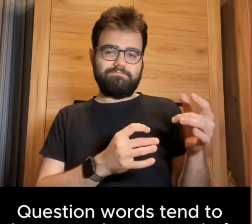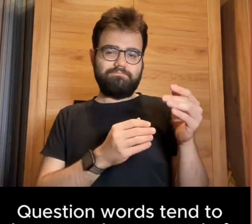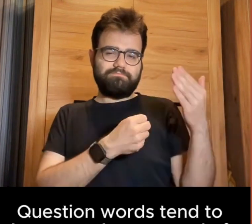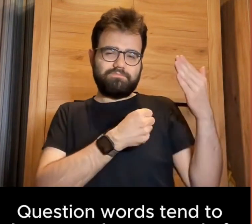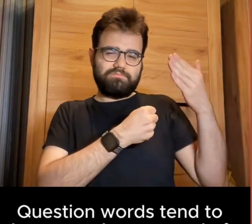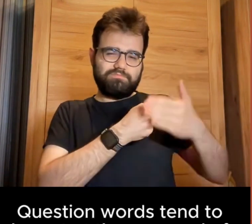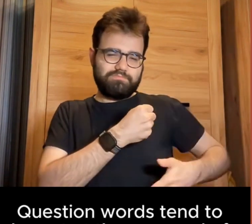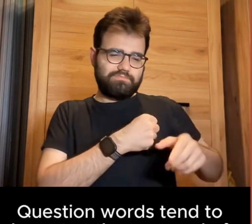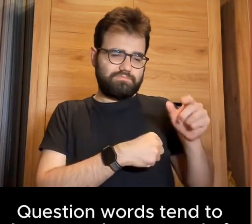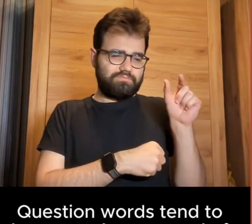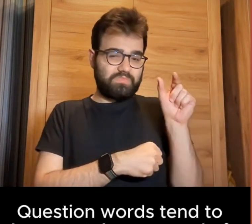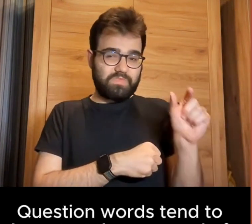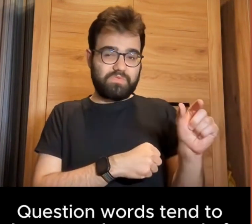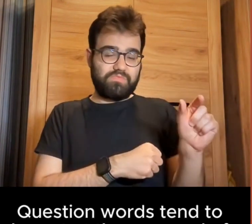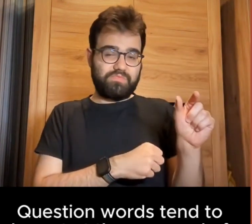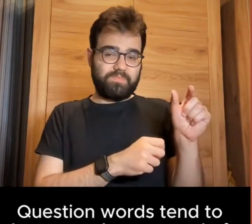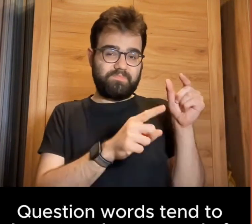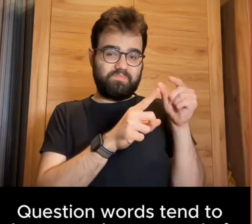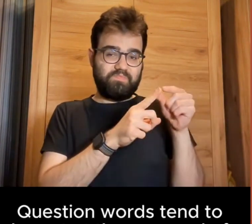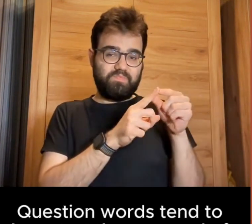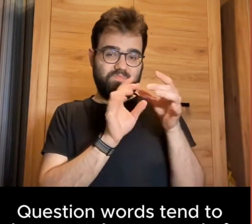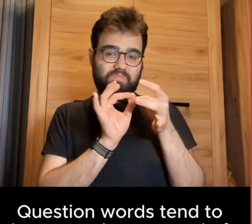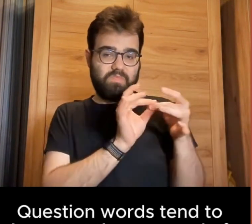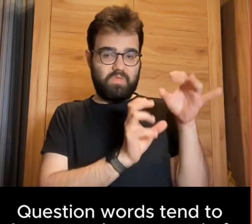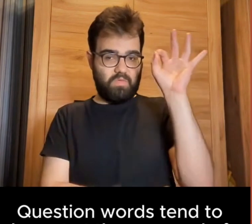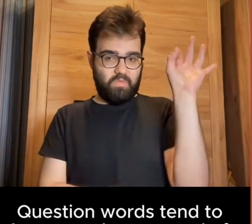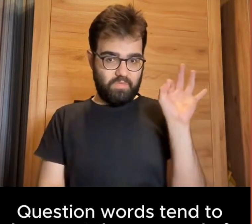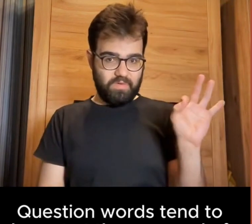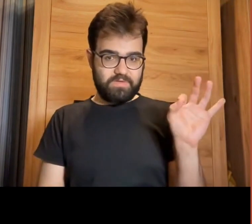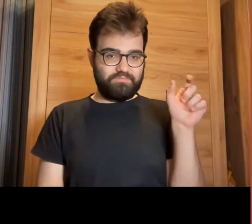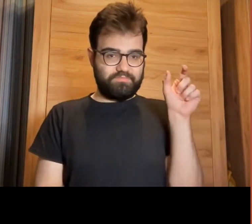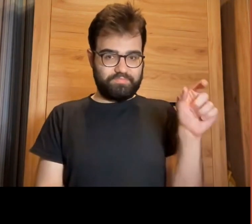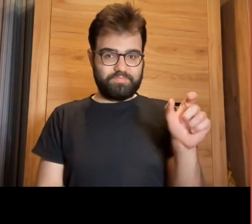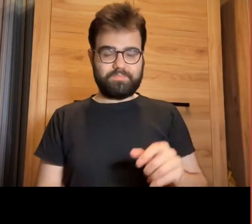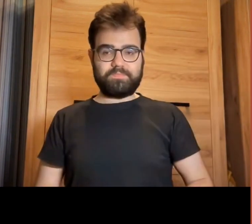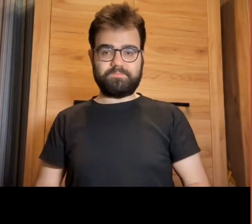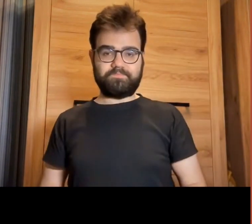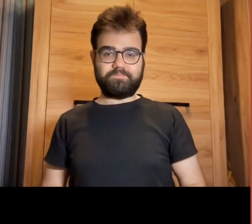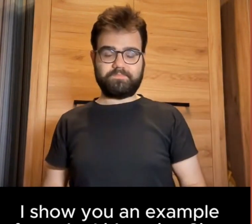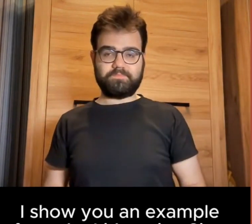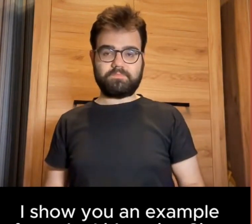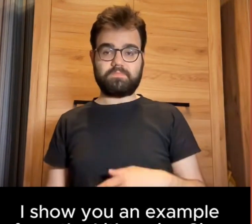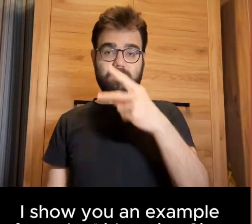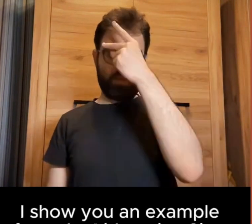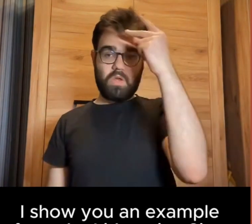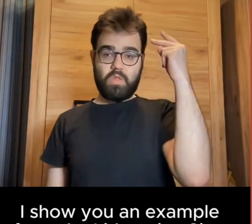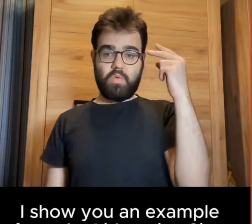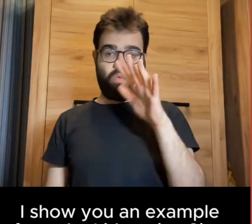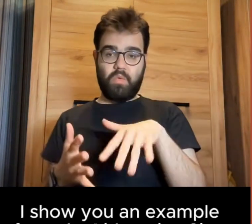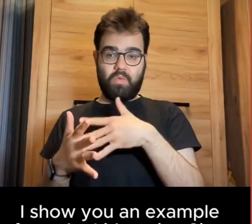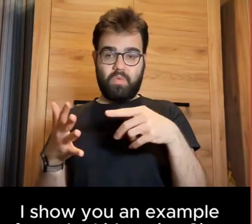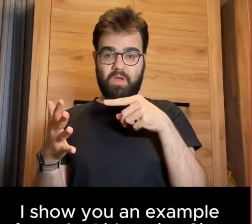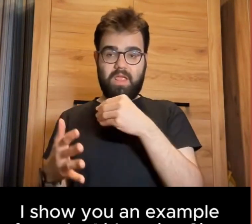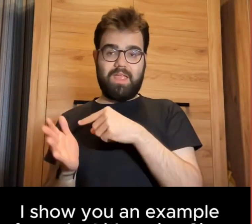It happens in various sign languages. And the next example comes also from the